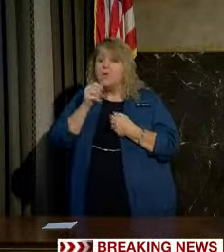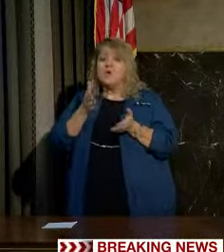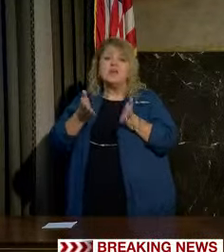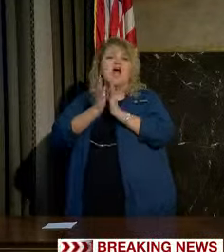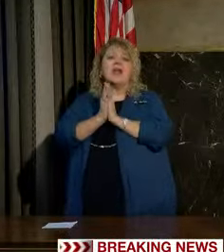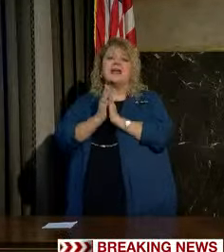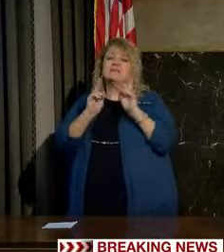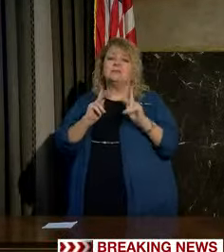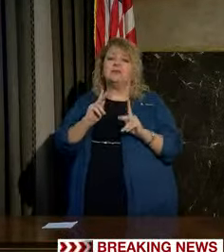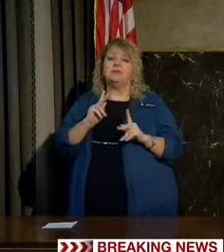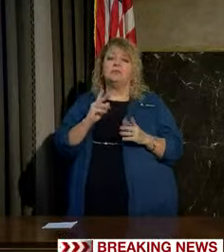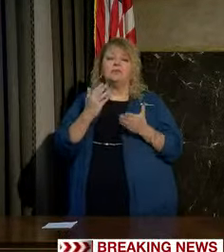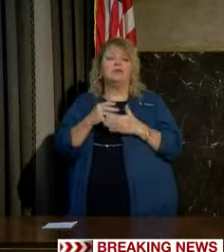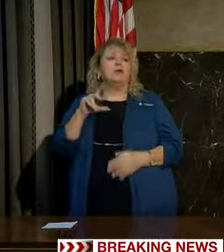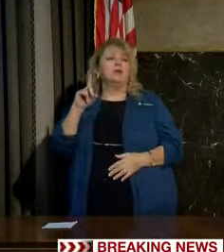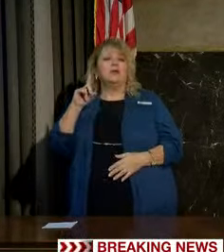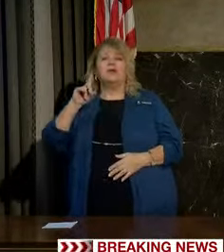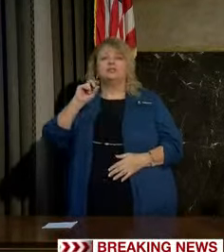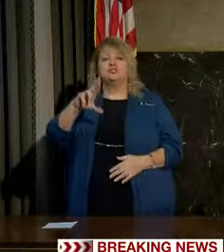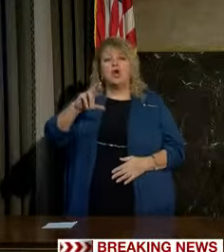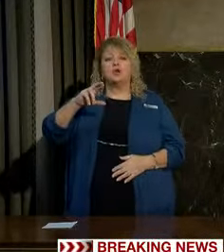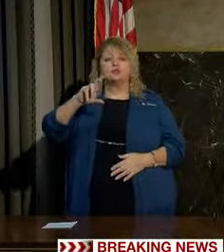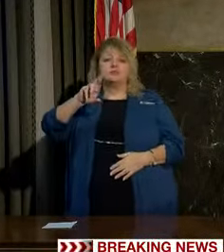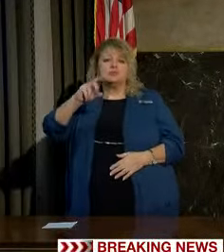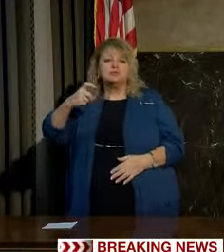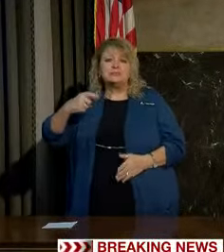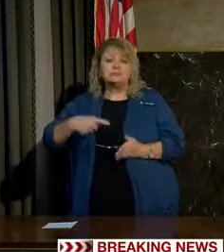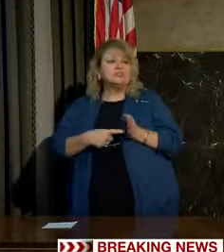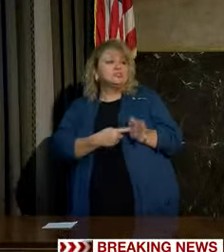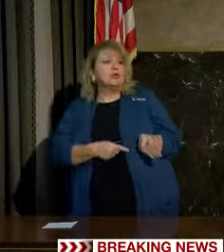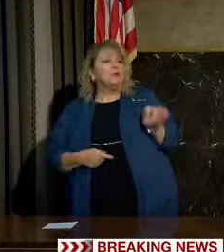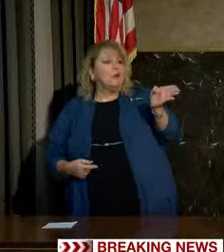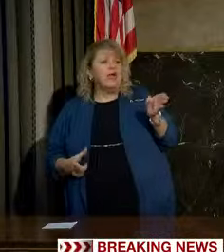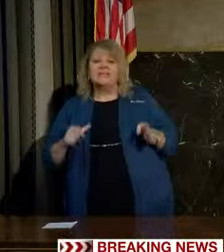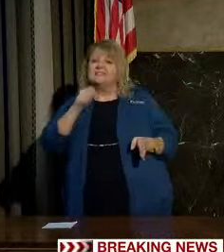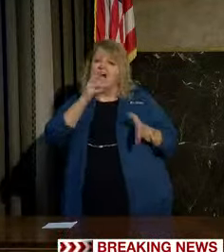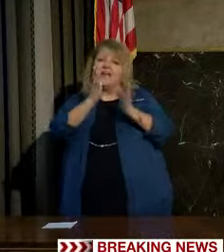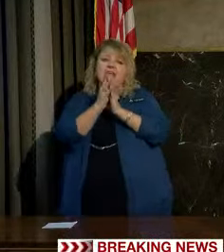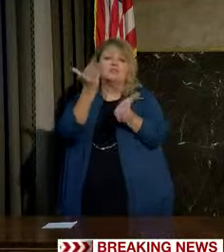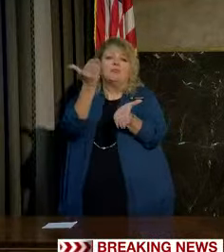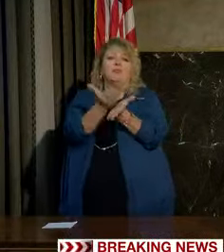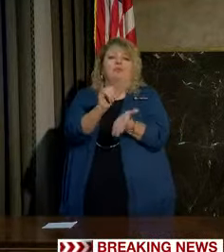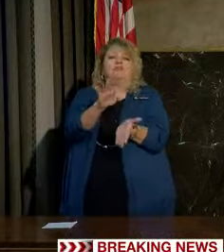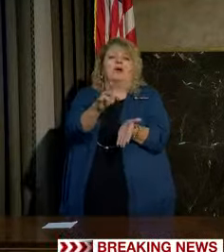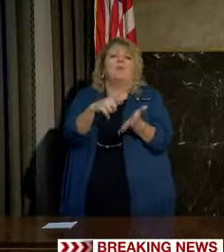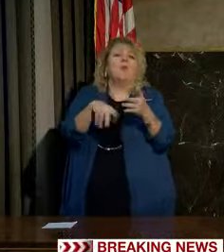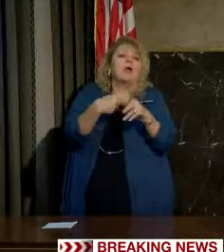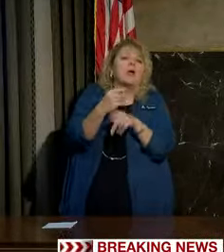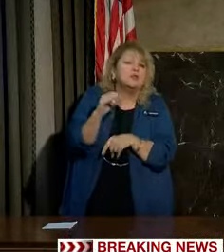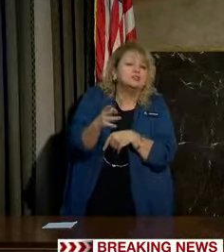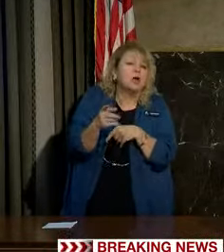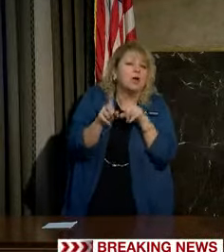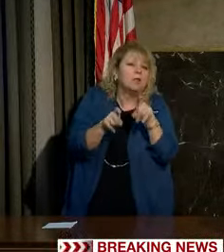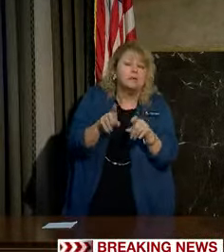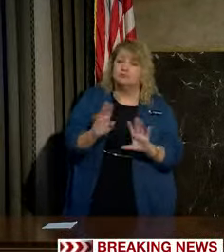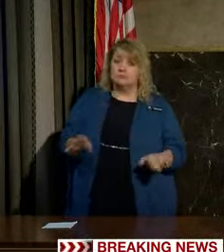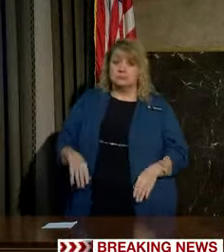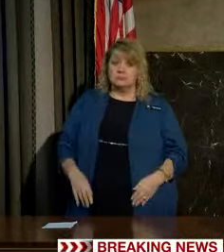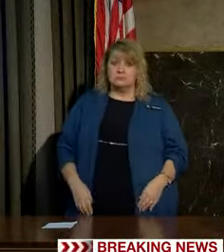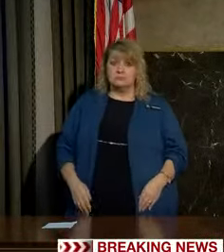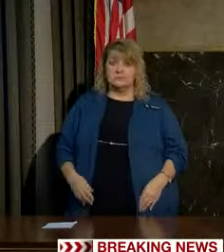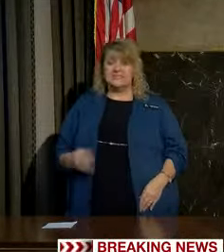present a physician's prescription or show proof of a job. We want to make as few barriers here as possible. All we're asking